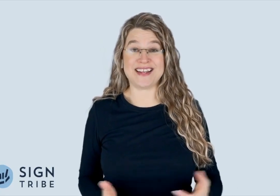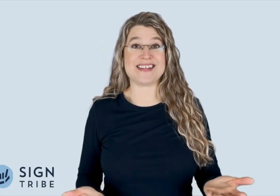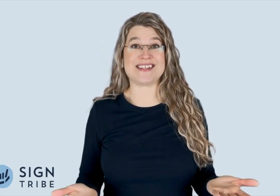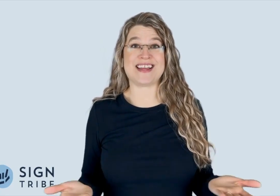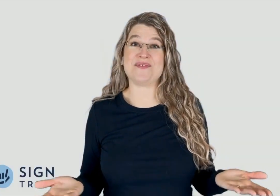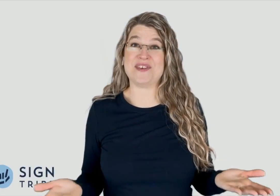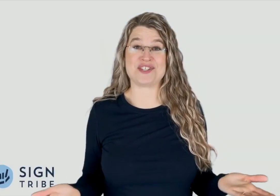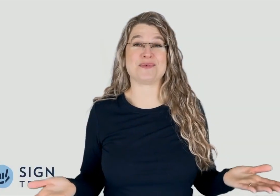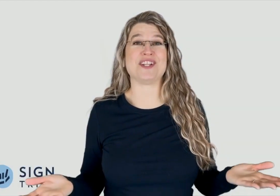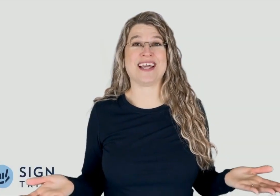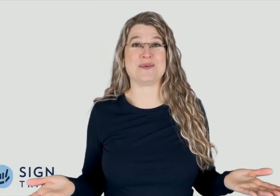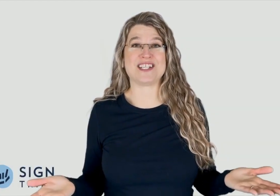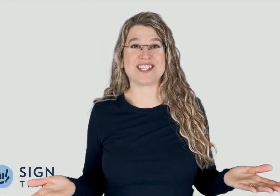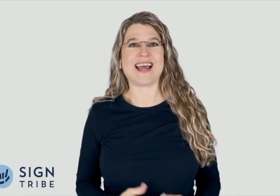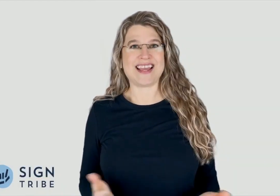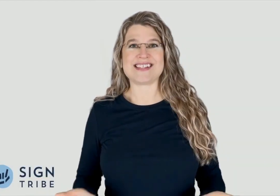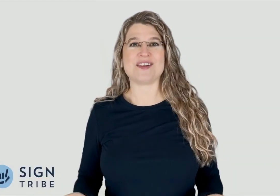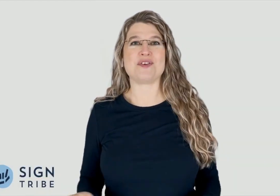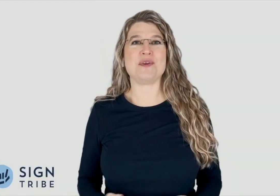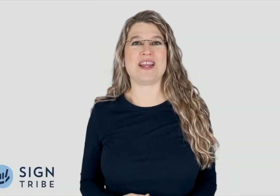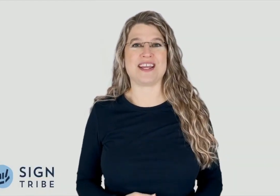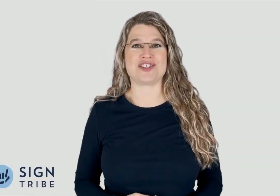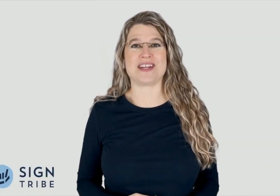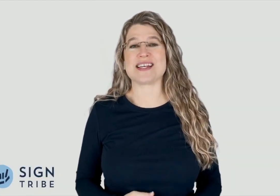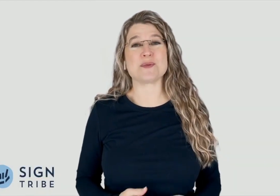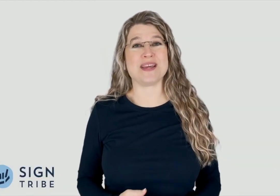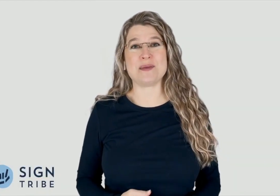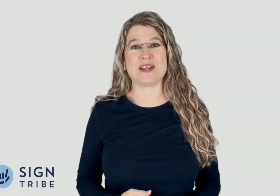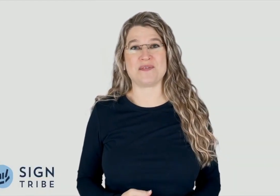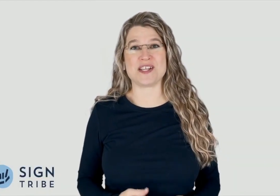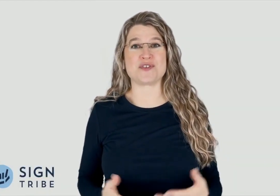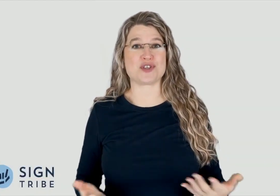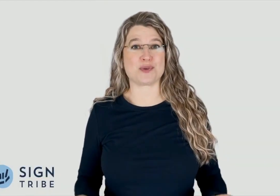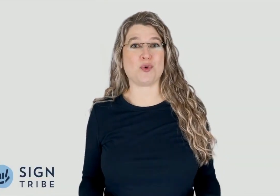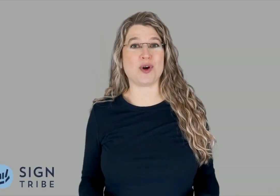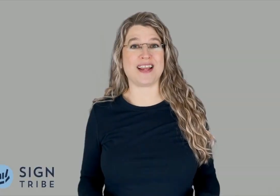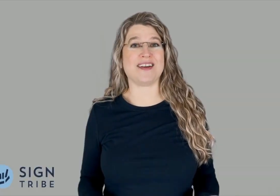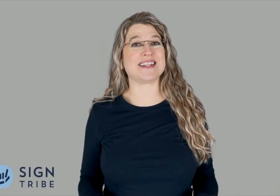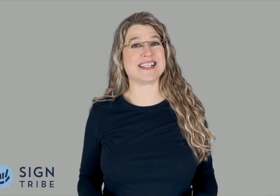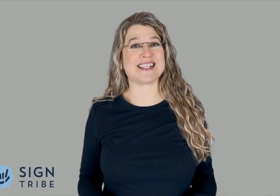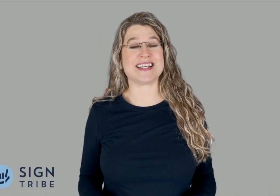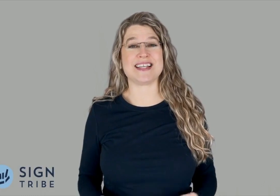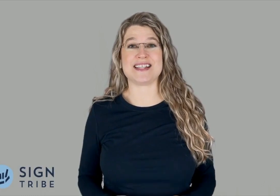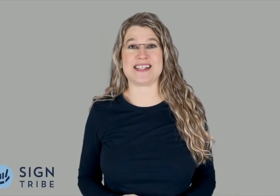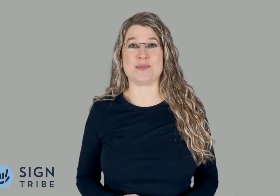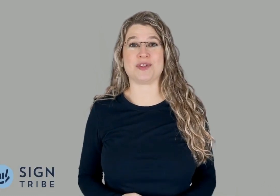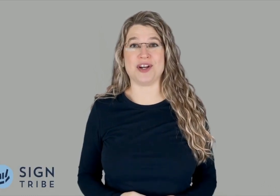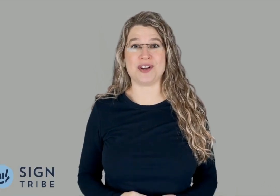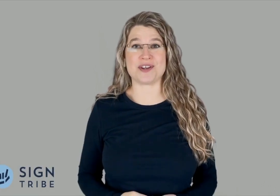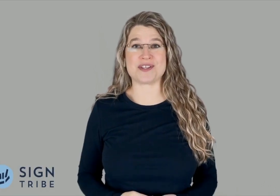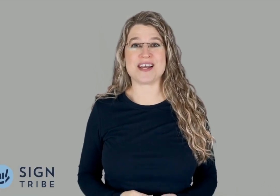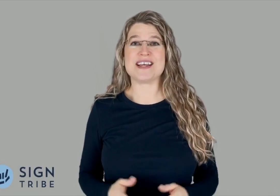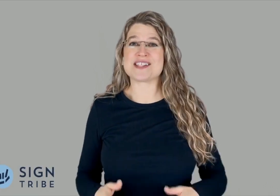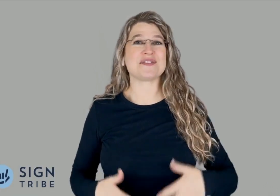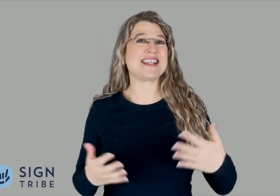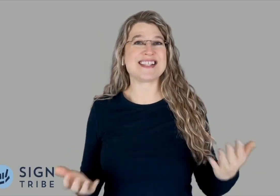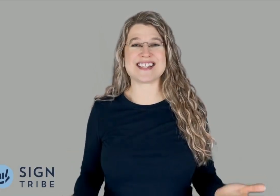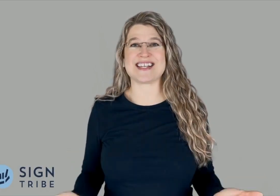is a visual language. ASL communication has many benefits for supporting autistic and disabled learners, so let's discuss a